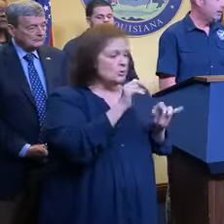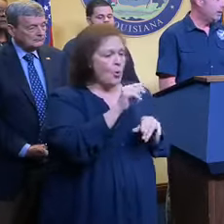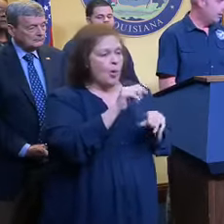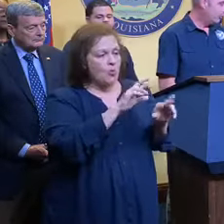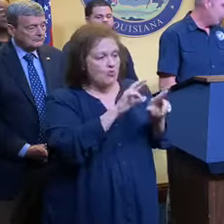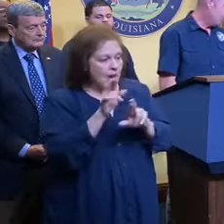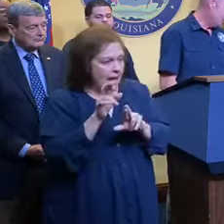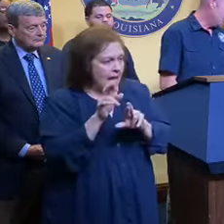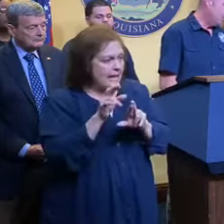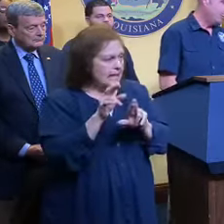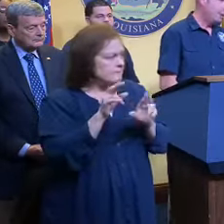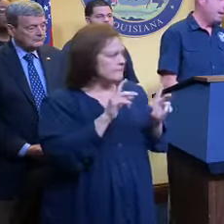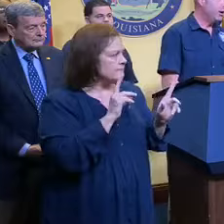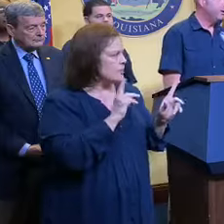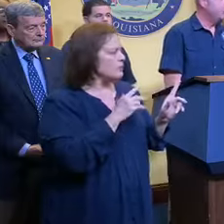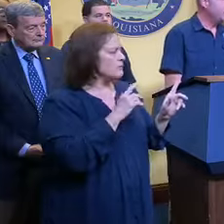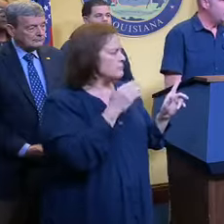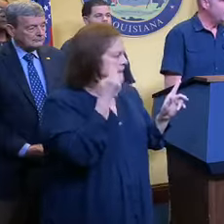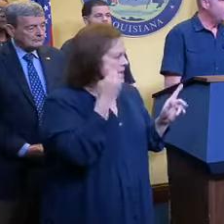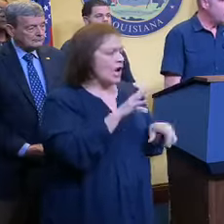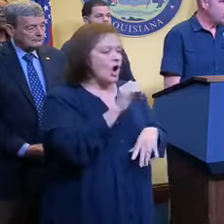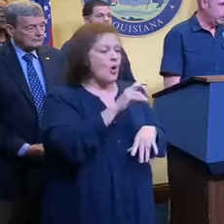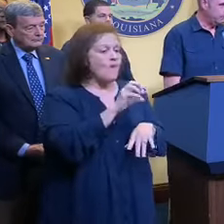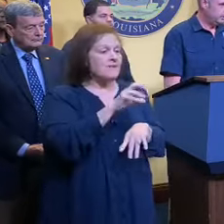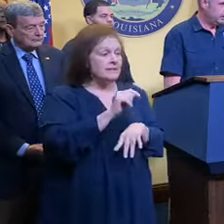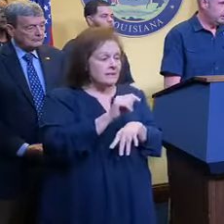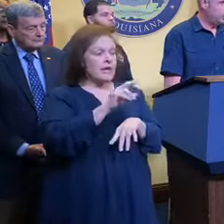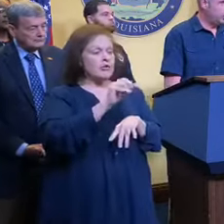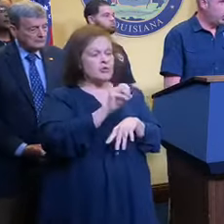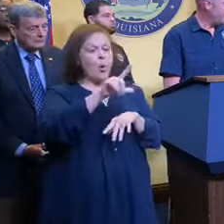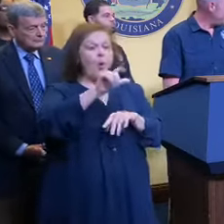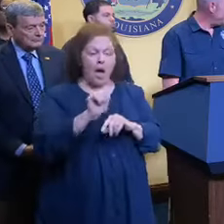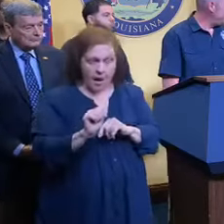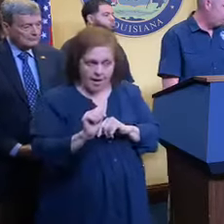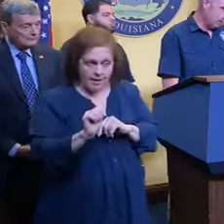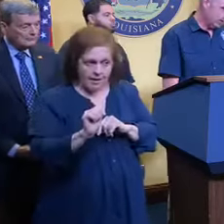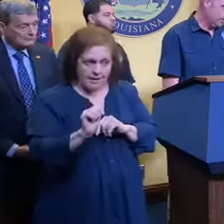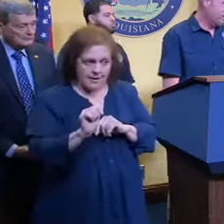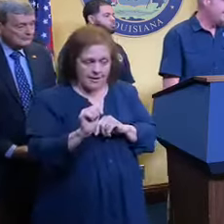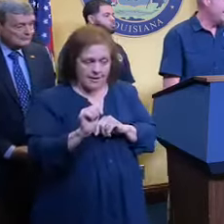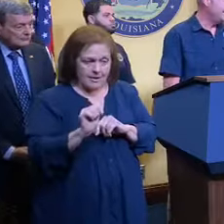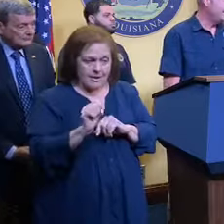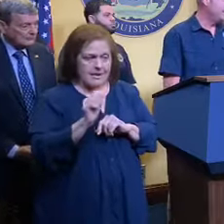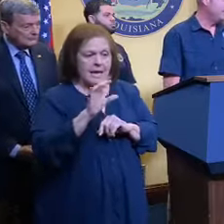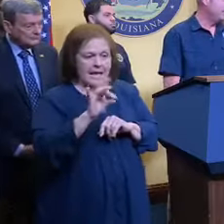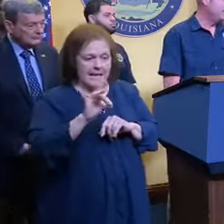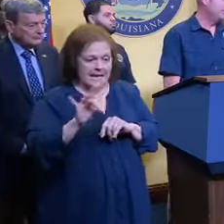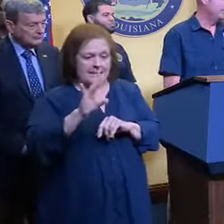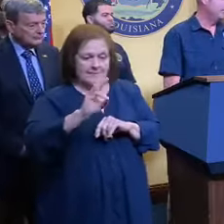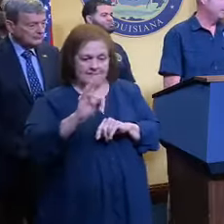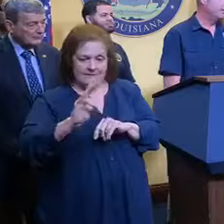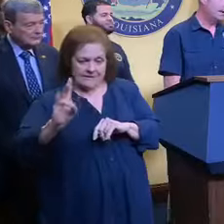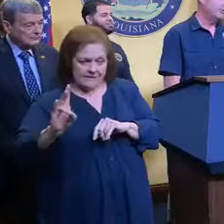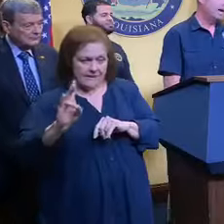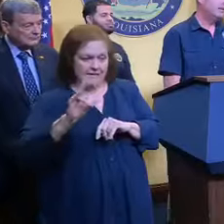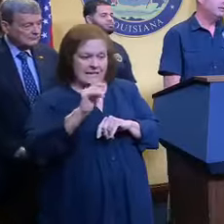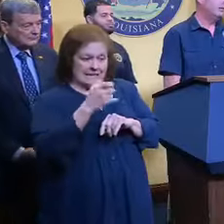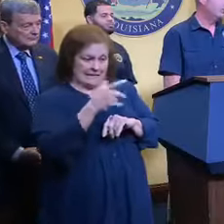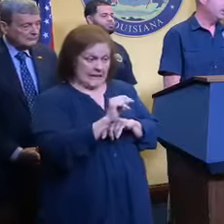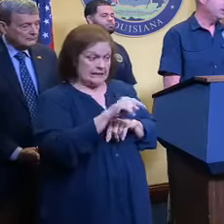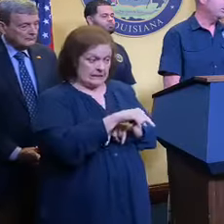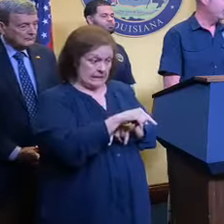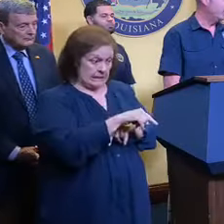Ready. Slight correction, sorry, Mayor, it is COVID NOLA. Oh, nice. COVID NOLA to 888-777. Text